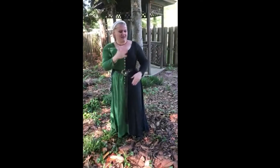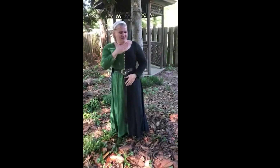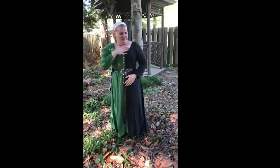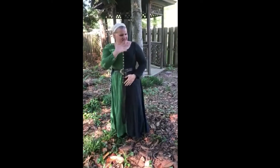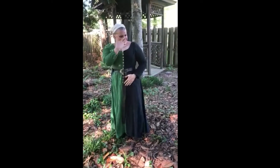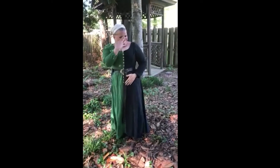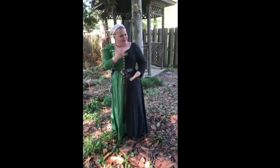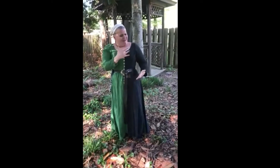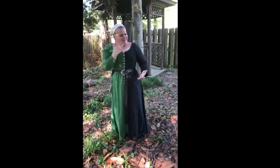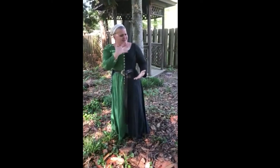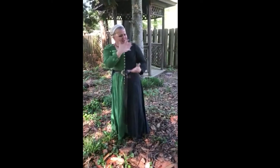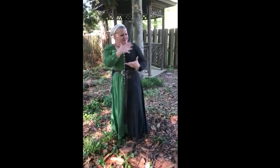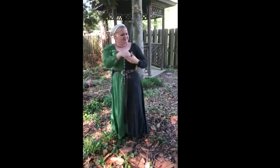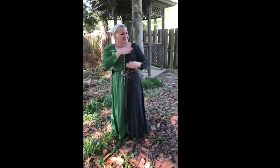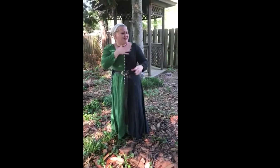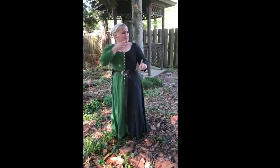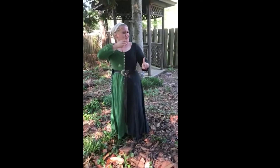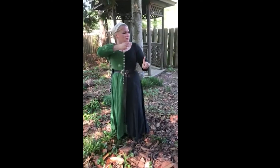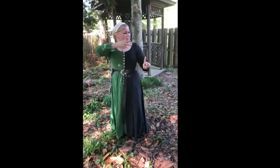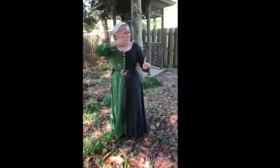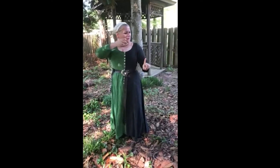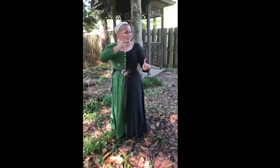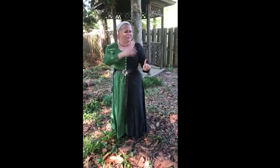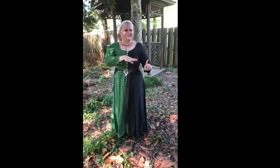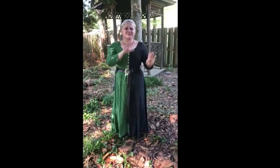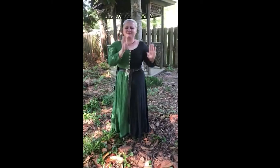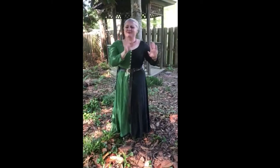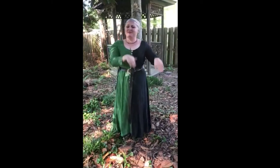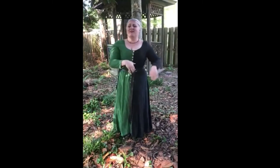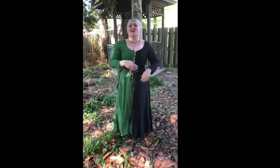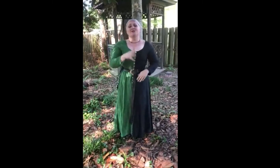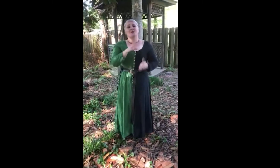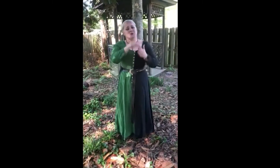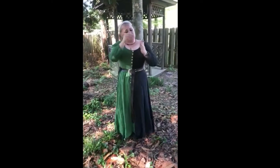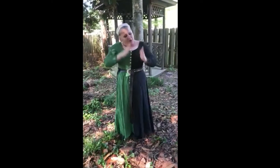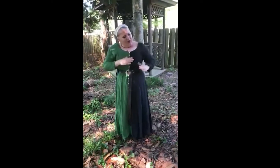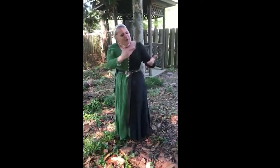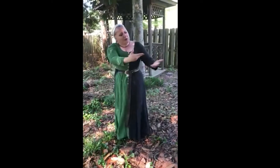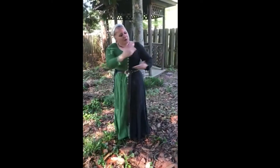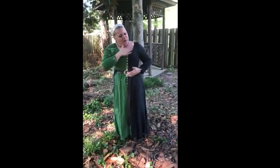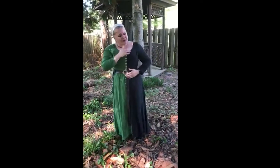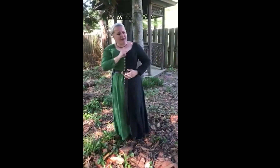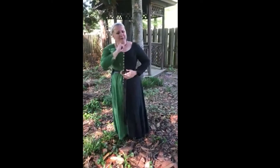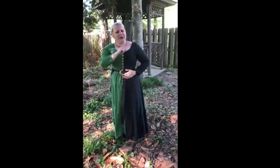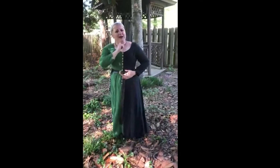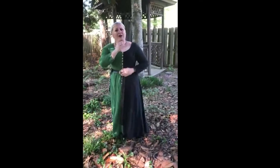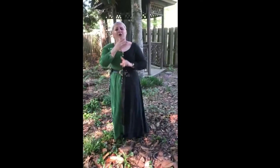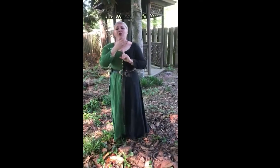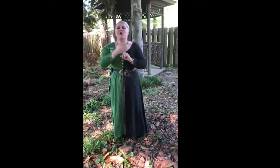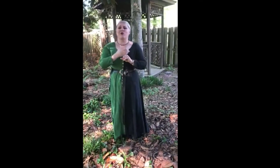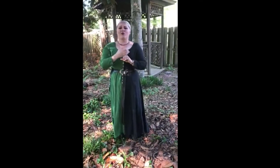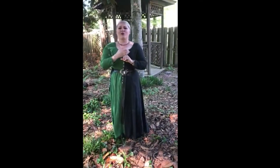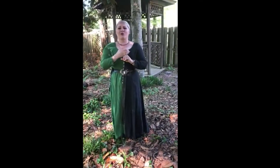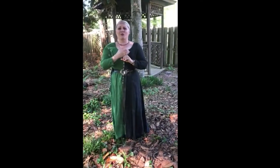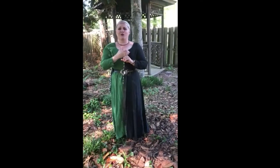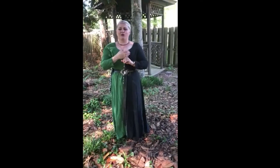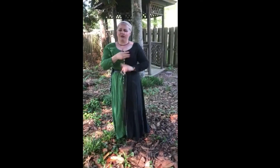the anger in my scolding. So, Squire, bring my armor